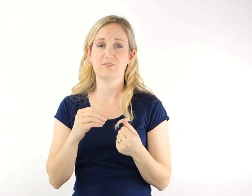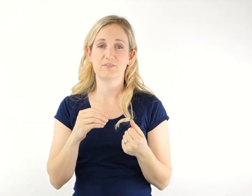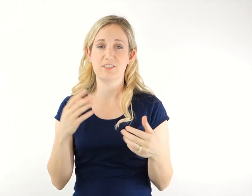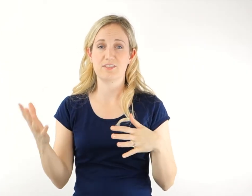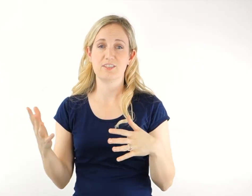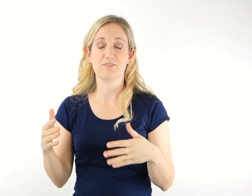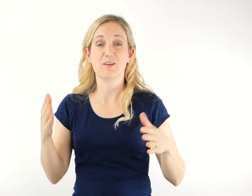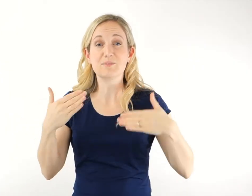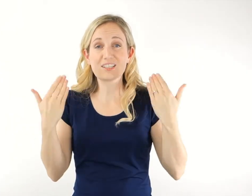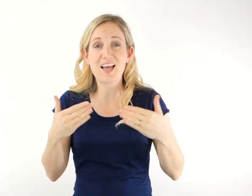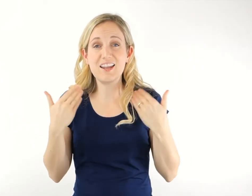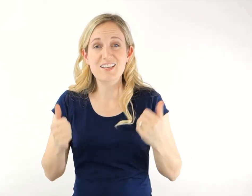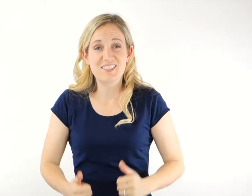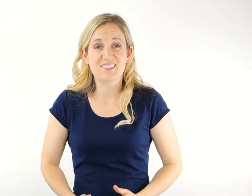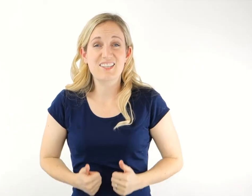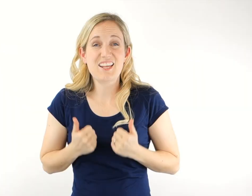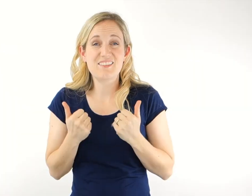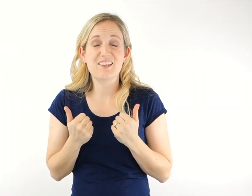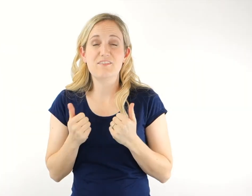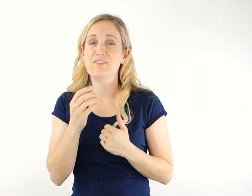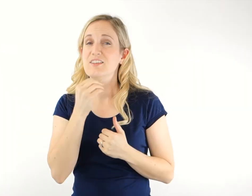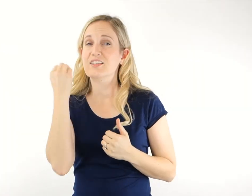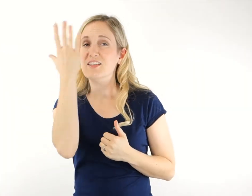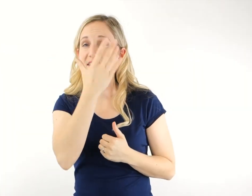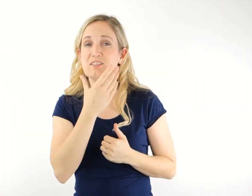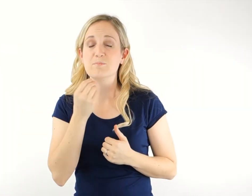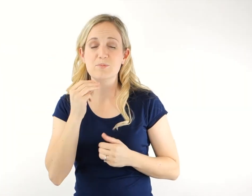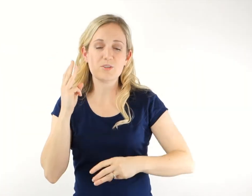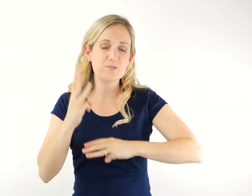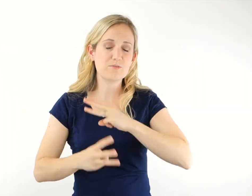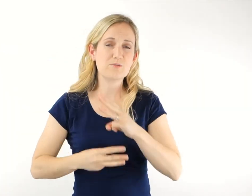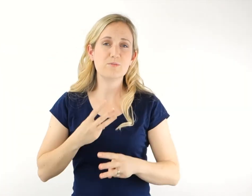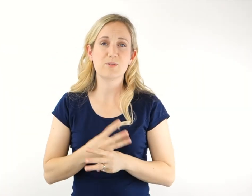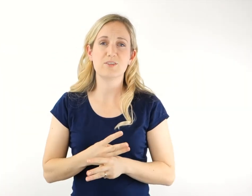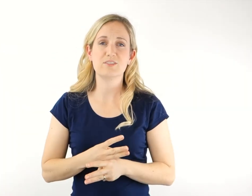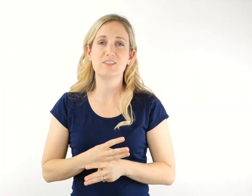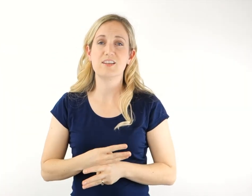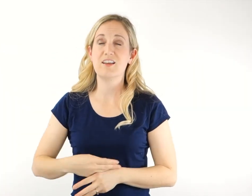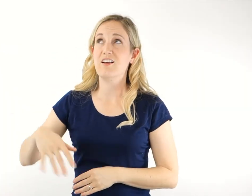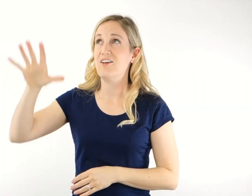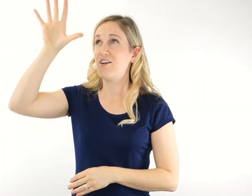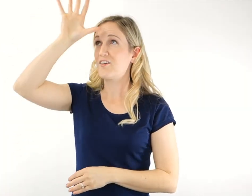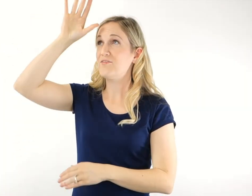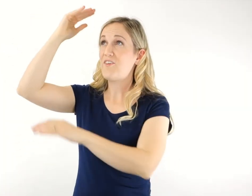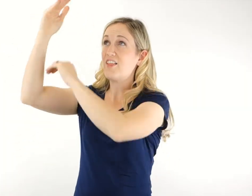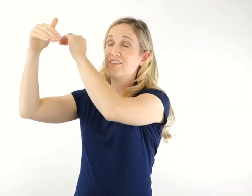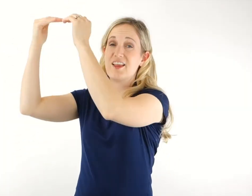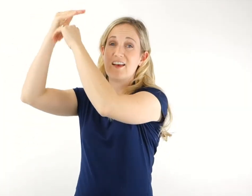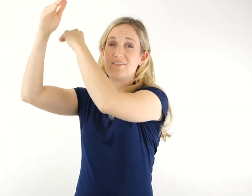that you need to do. So I'm glad that I live in this beautiful world our Father in heaven